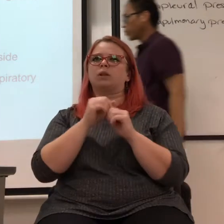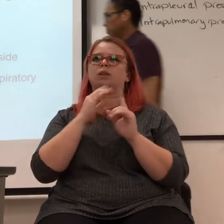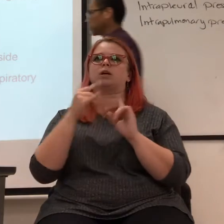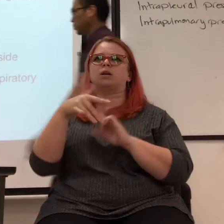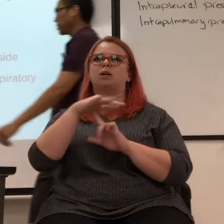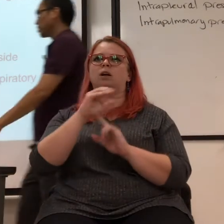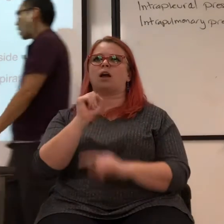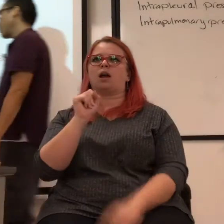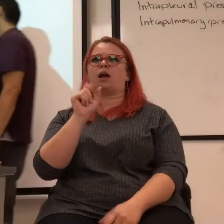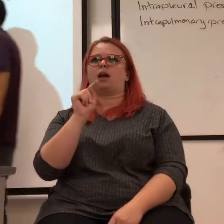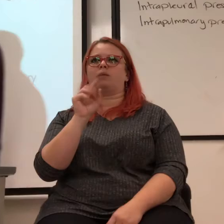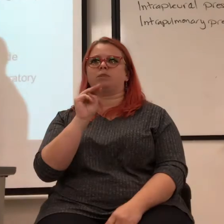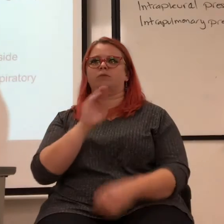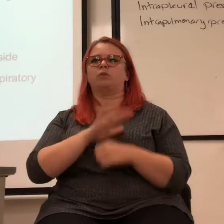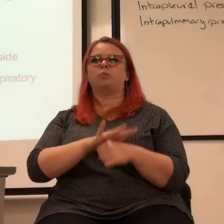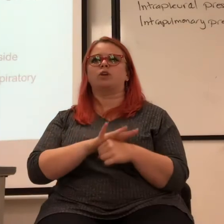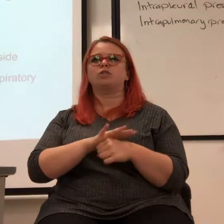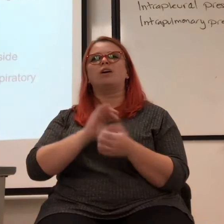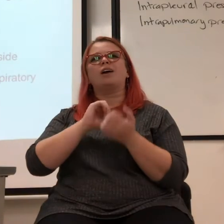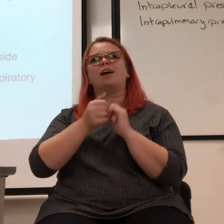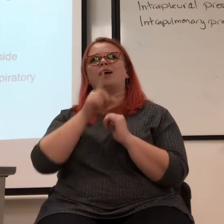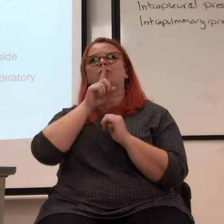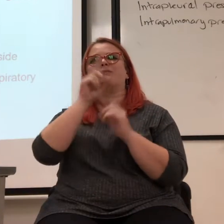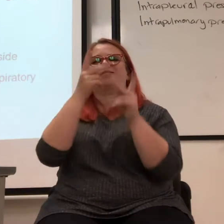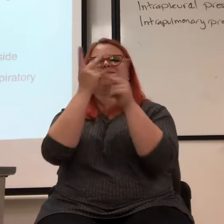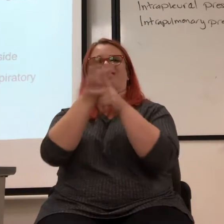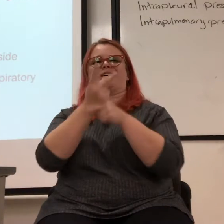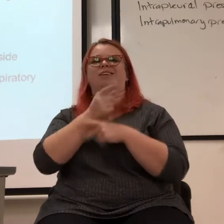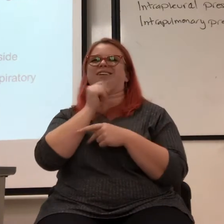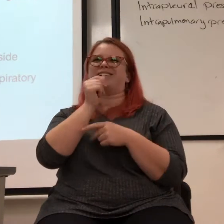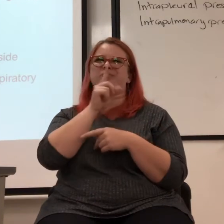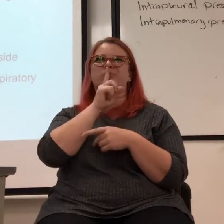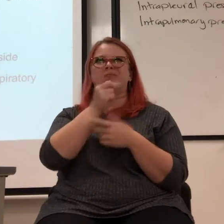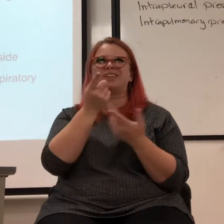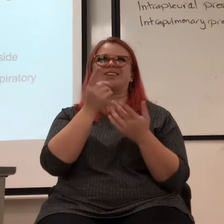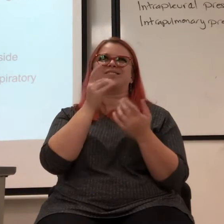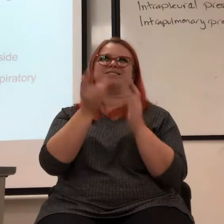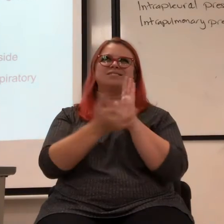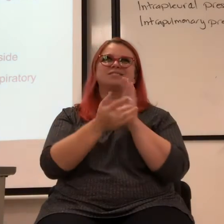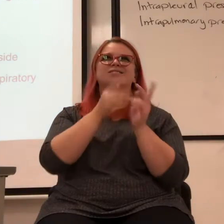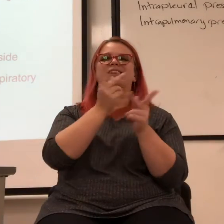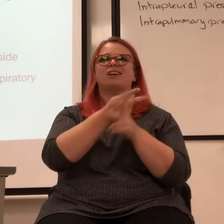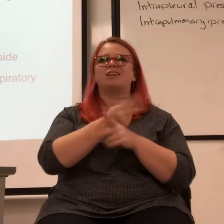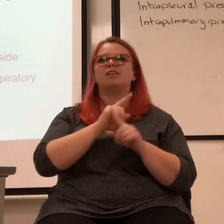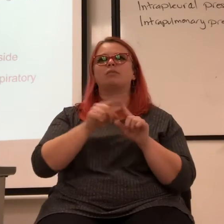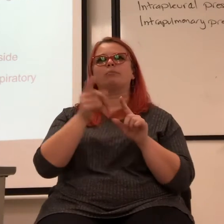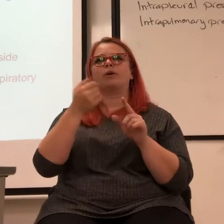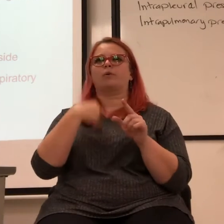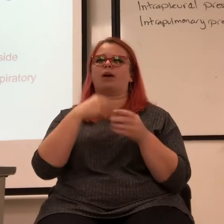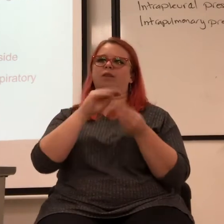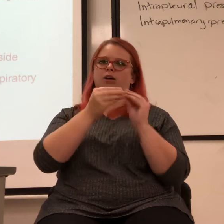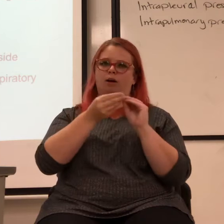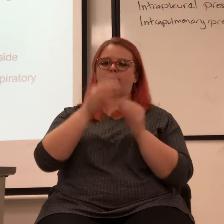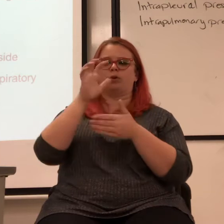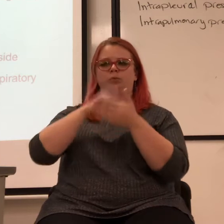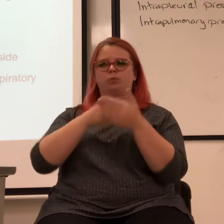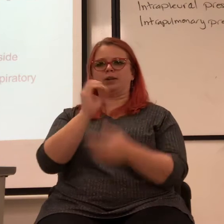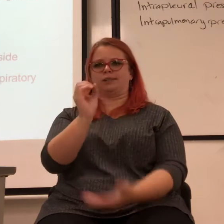atmospheric pressure. And so how we kind of quote-unquote calculate, it's not much of a calculation. You're just having a number and you're subtracting